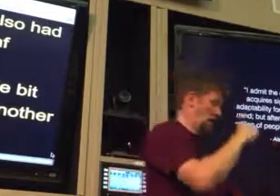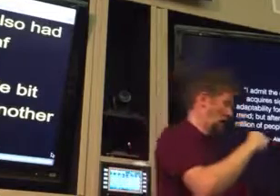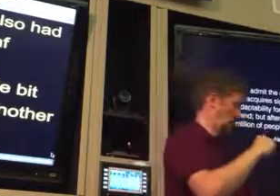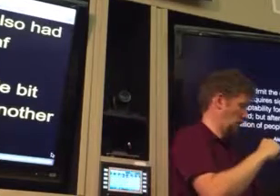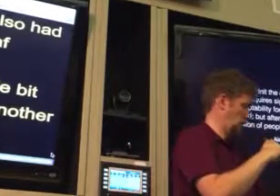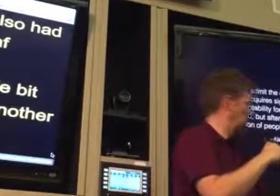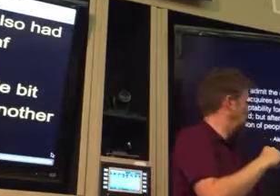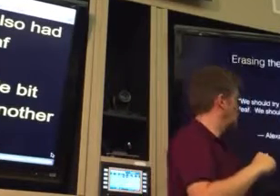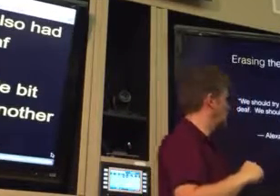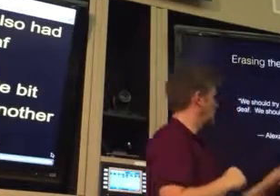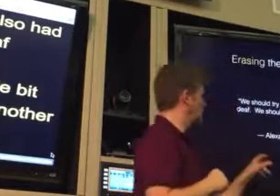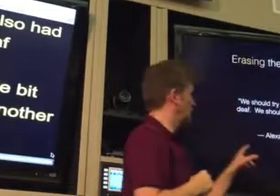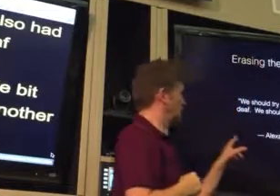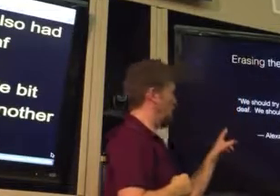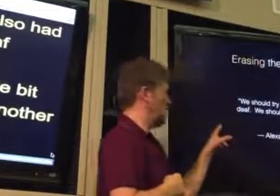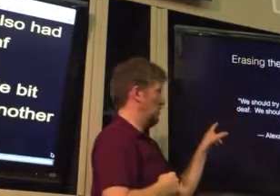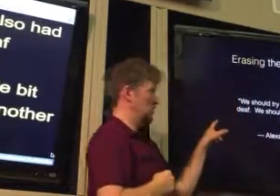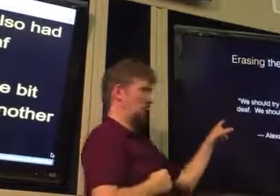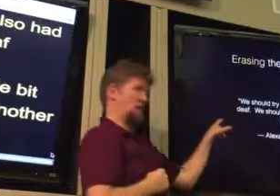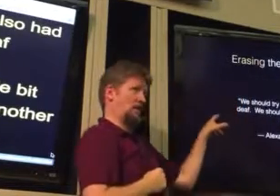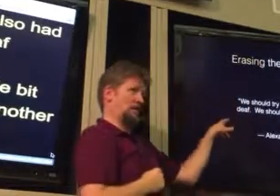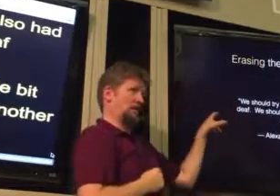So if we go back to the first quote I shared,